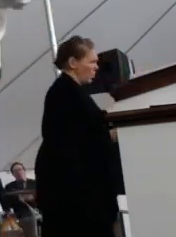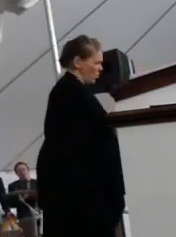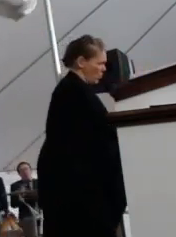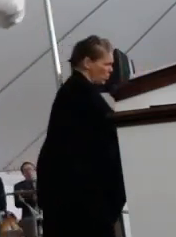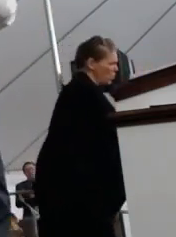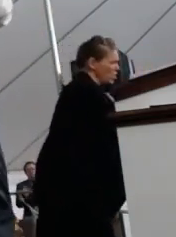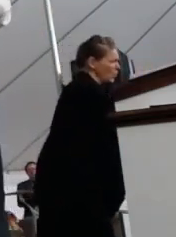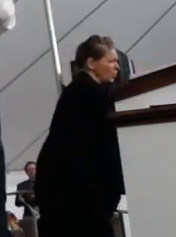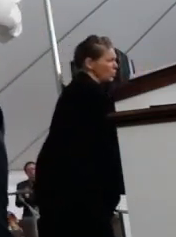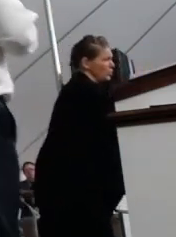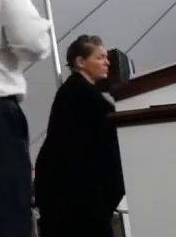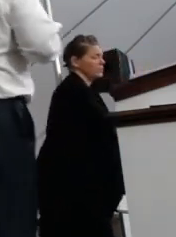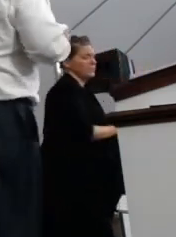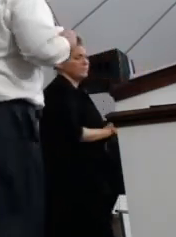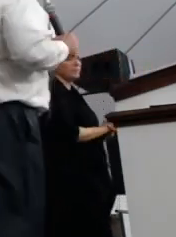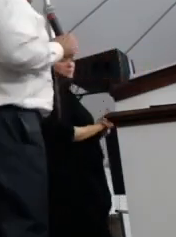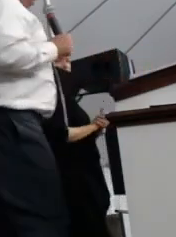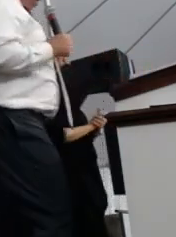word.